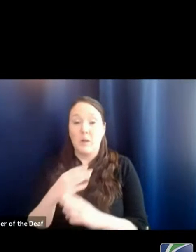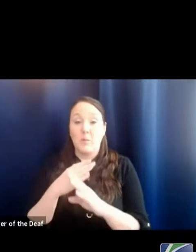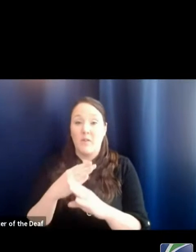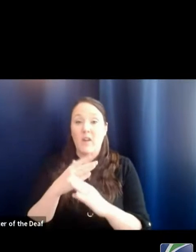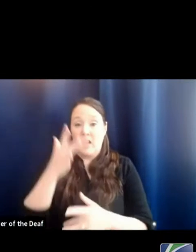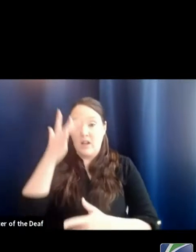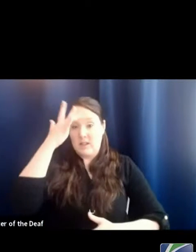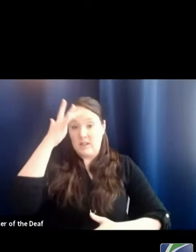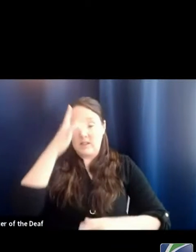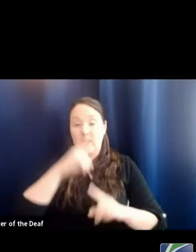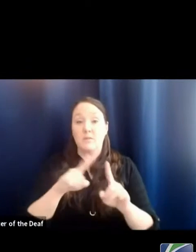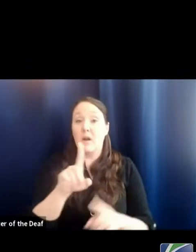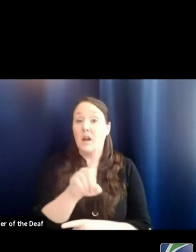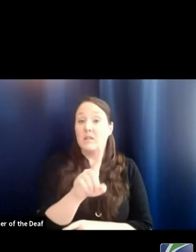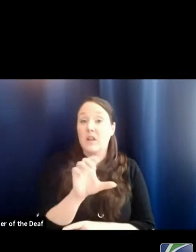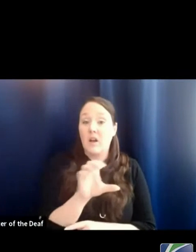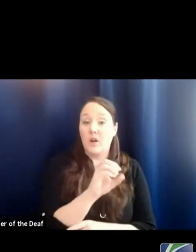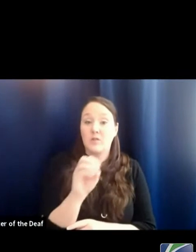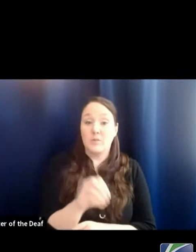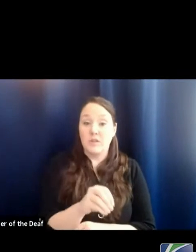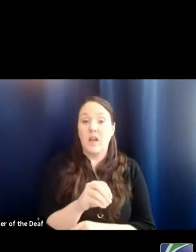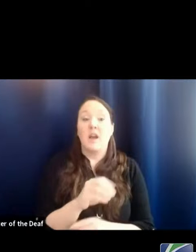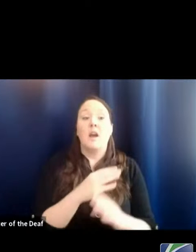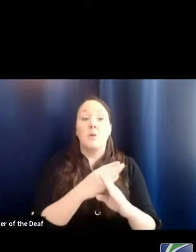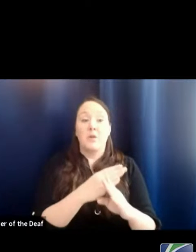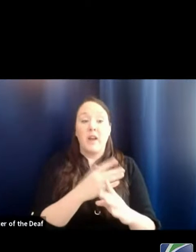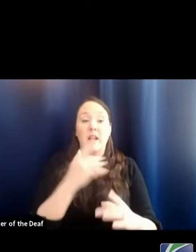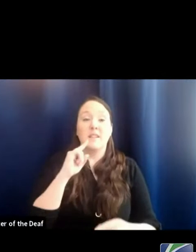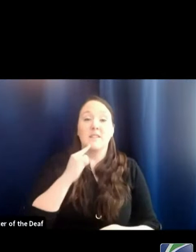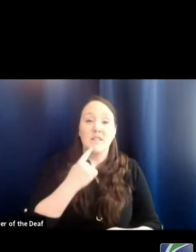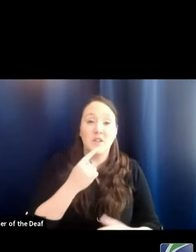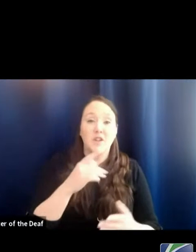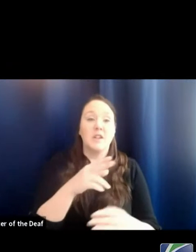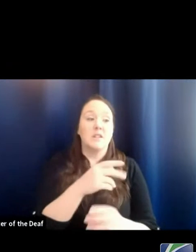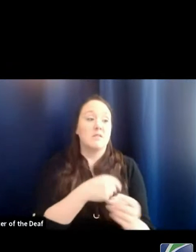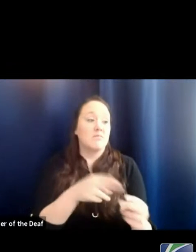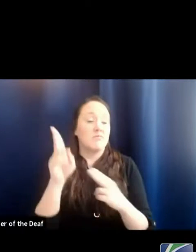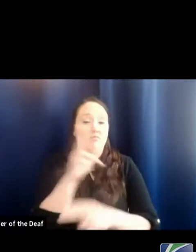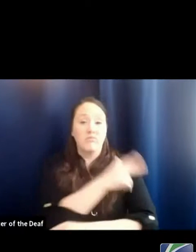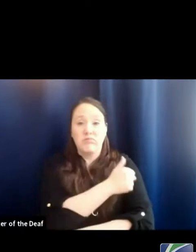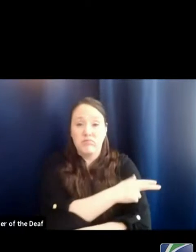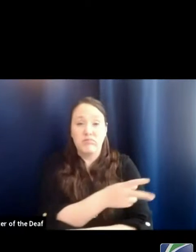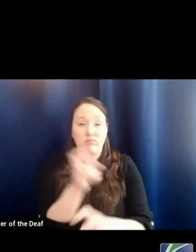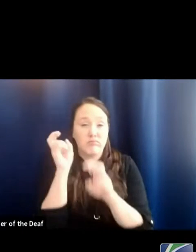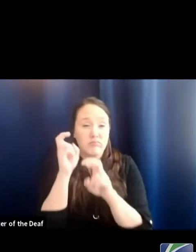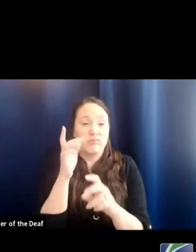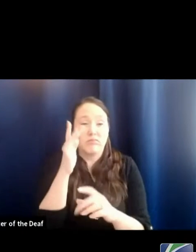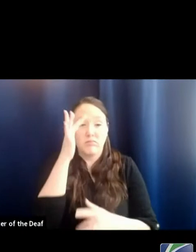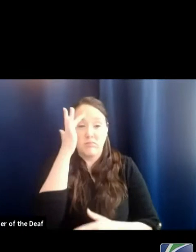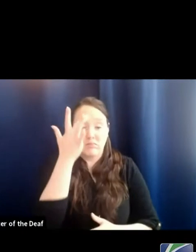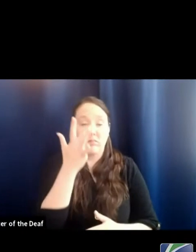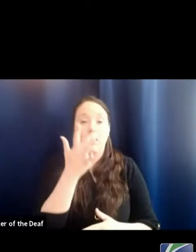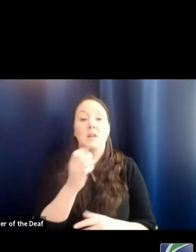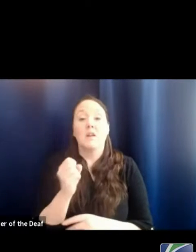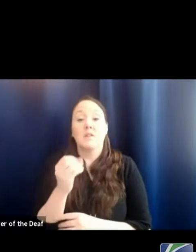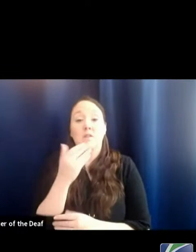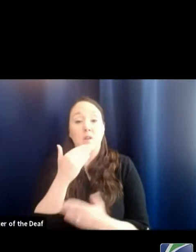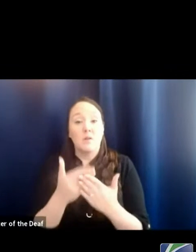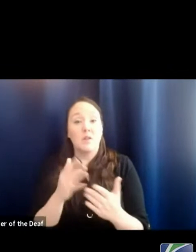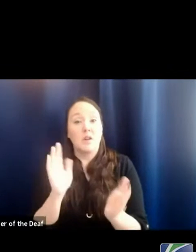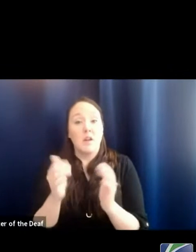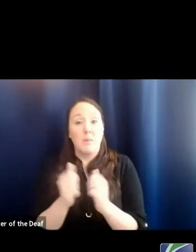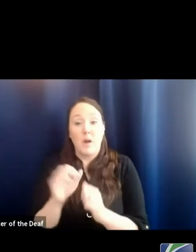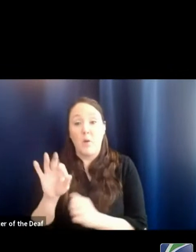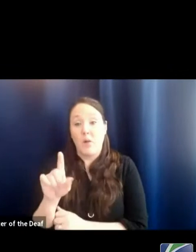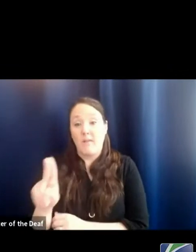it's 100% effective in preventing severe disease or hospitalization. So it is a very effective vaccine. If you compare that to flu vaccine, which